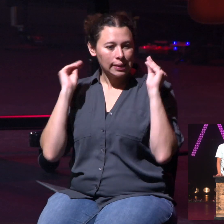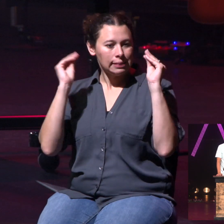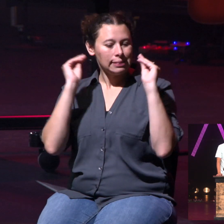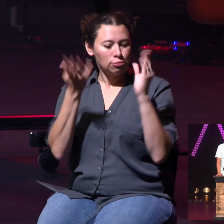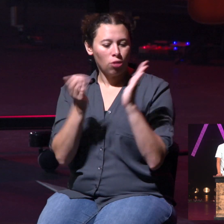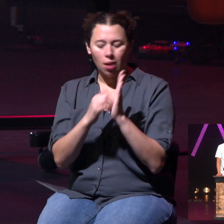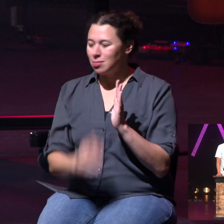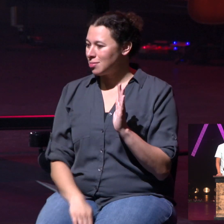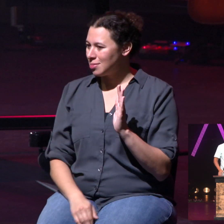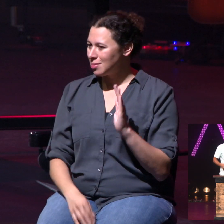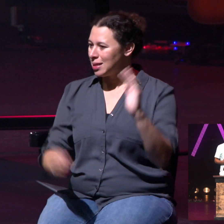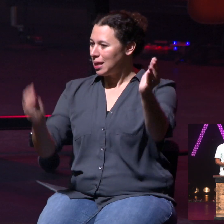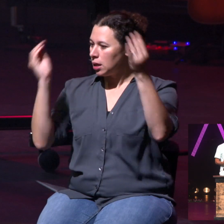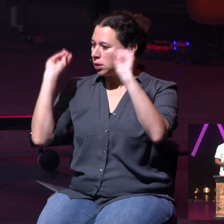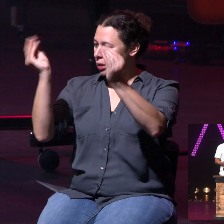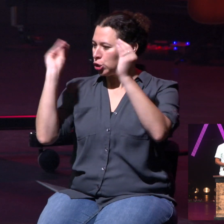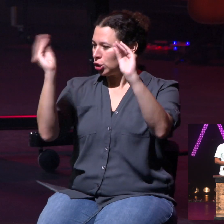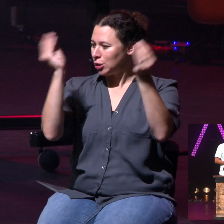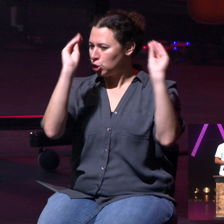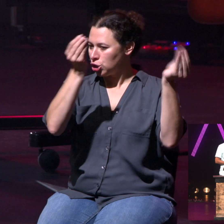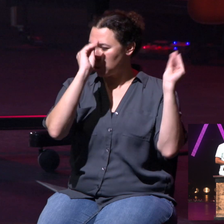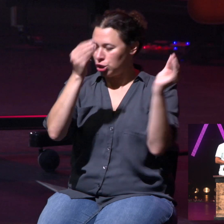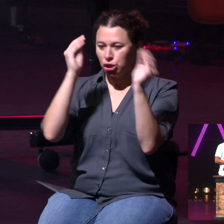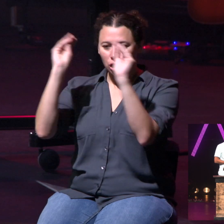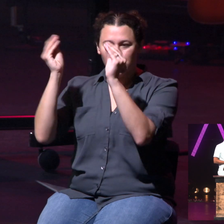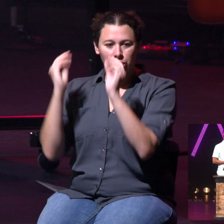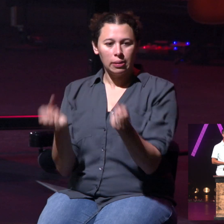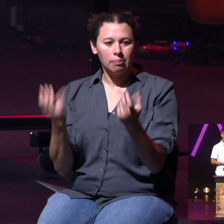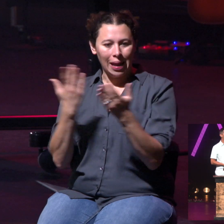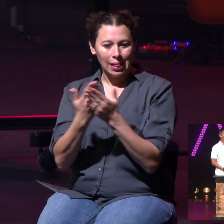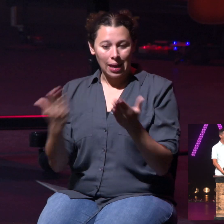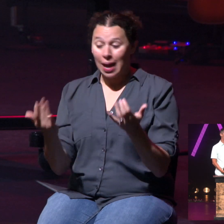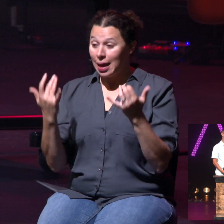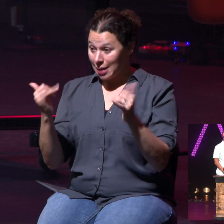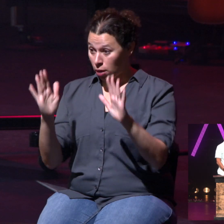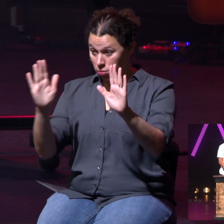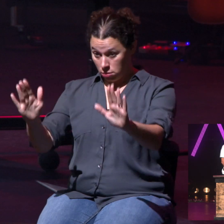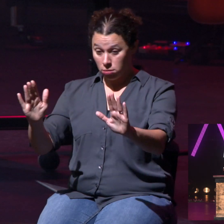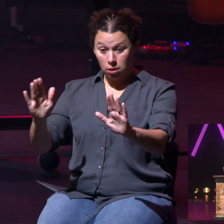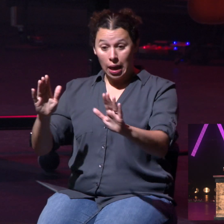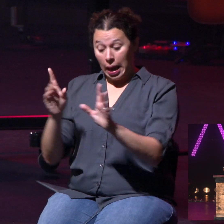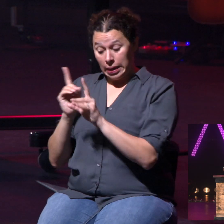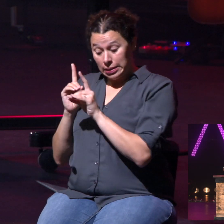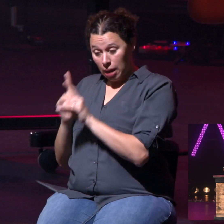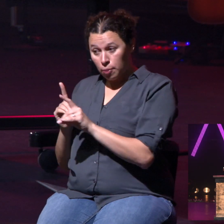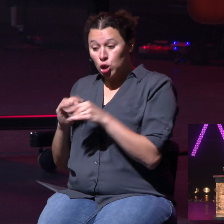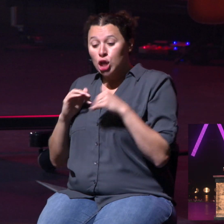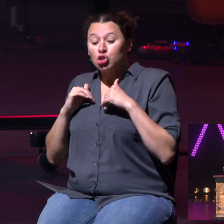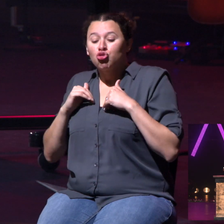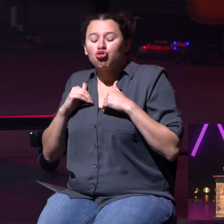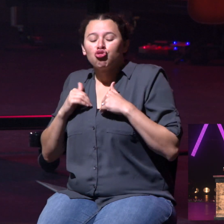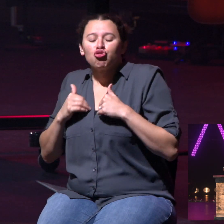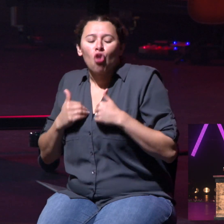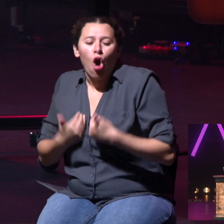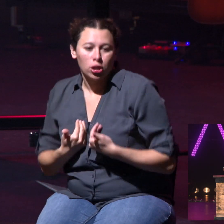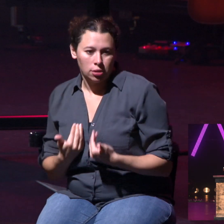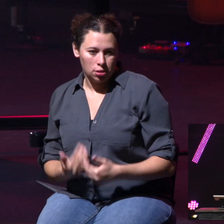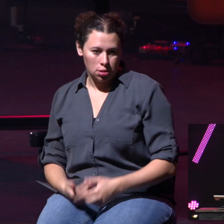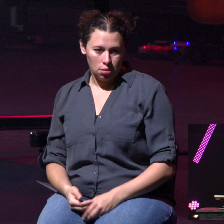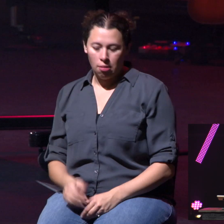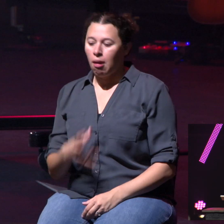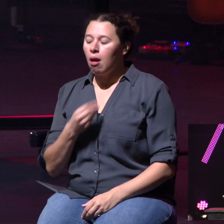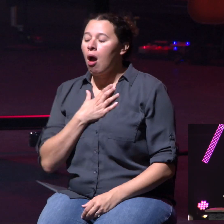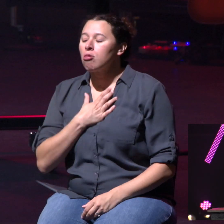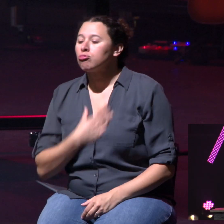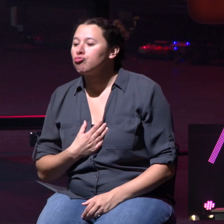things. Now let me set the mood for you here. We've got the apostles who they're exhausted. They're not just exhausted, but it says they are